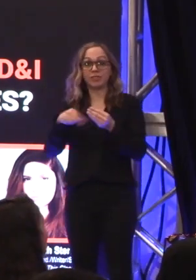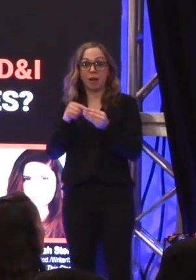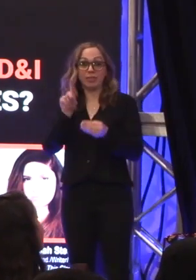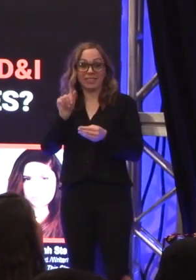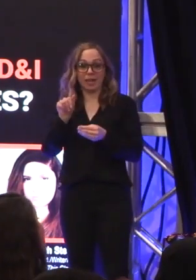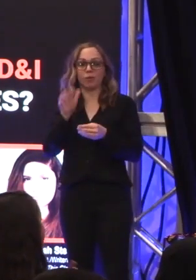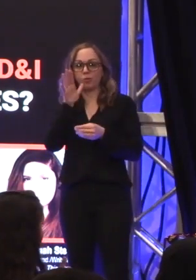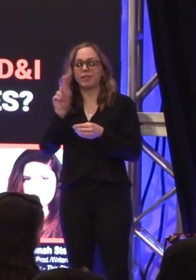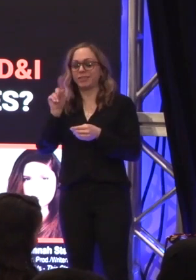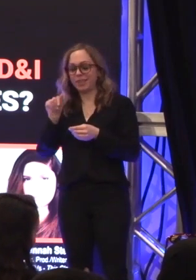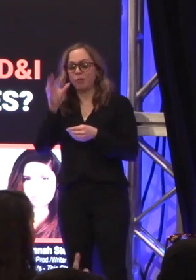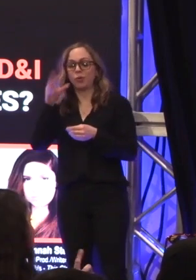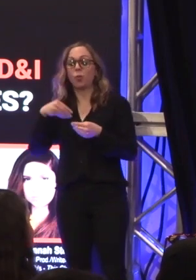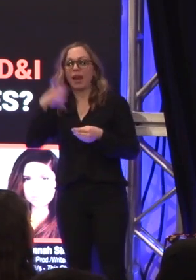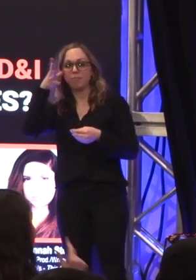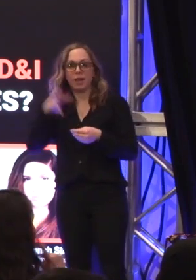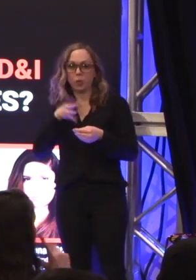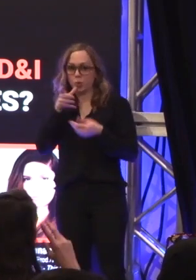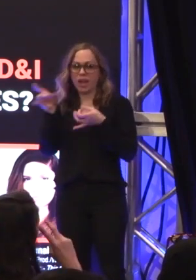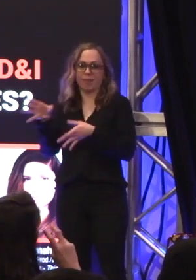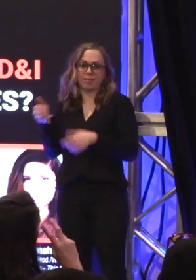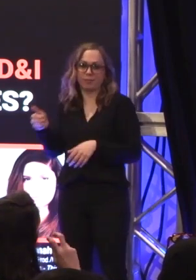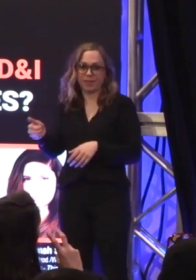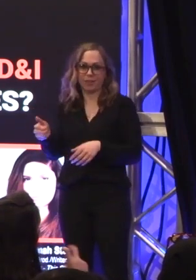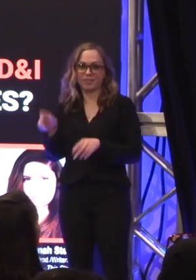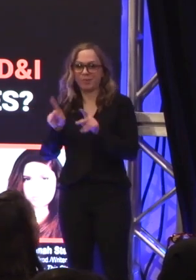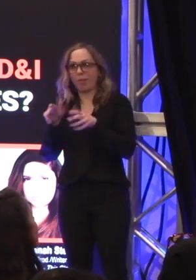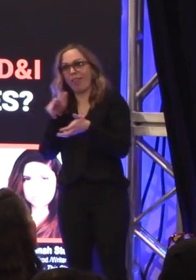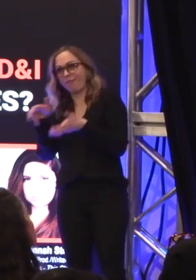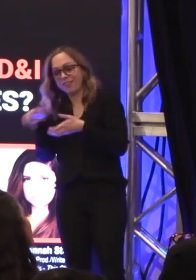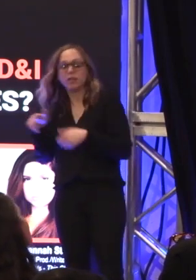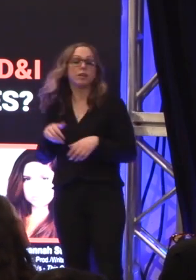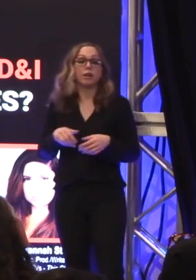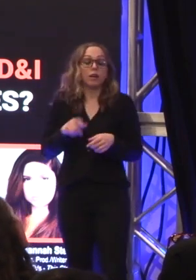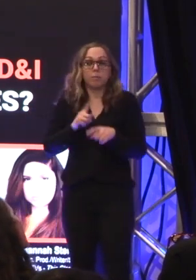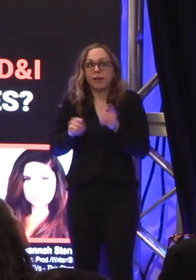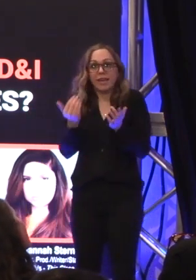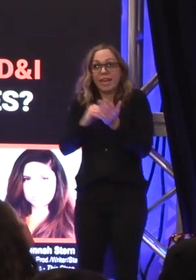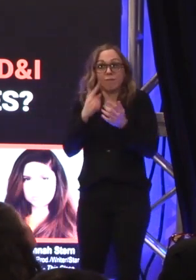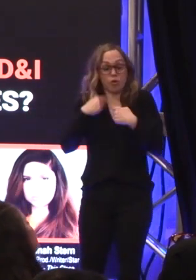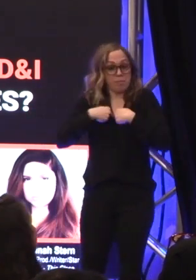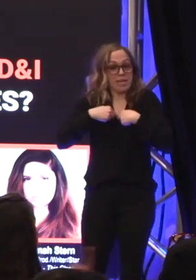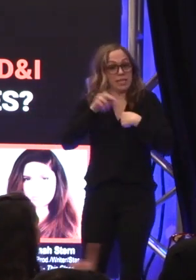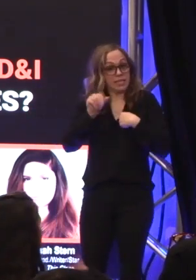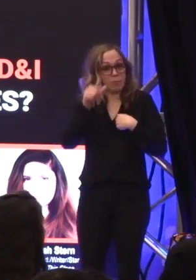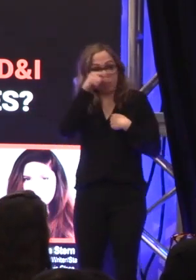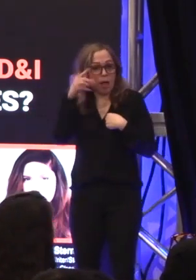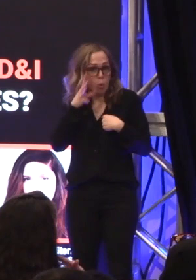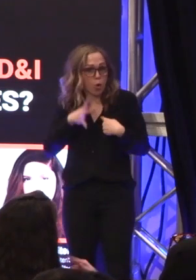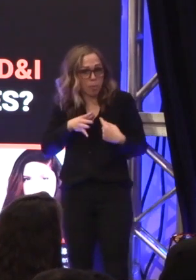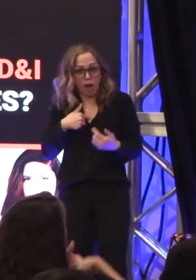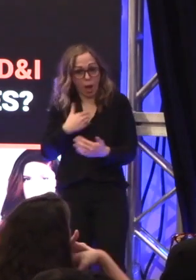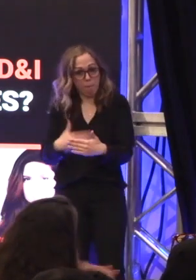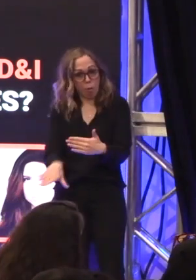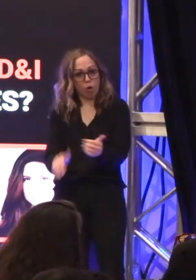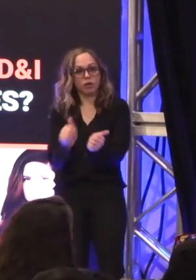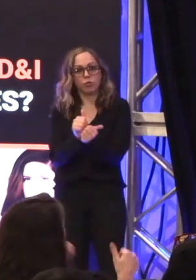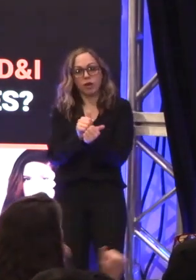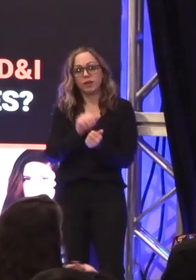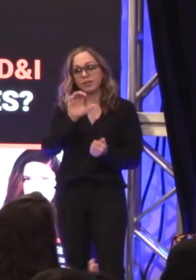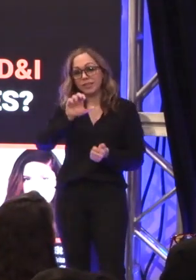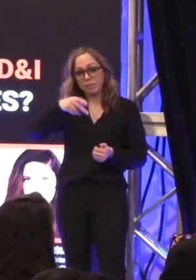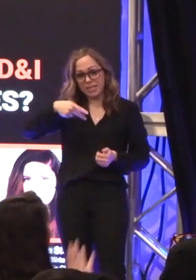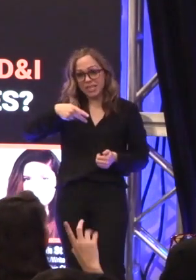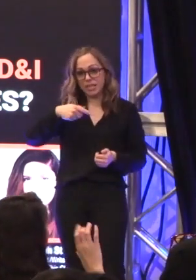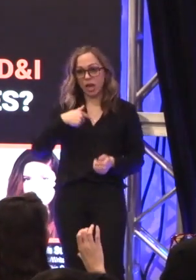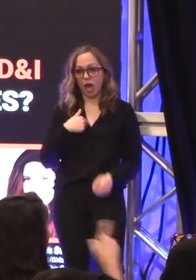they come into disability and they think so much about the lives they had before. But for someone like me who was born with my cerebral palsy,